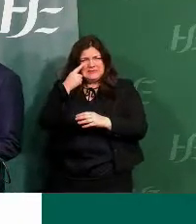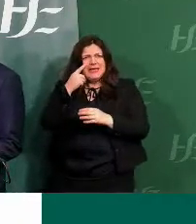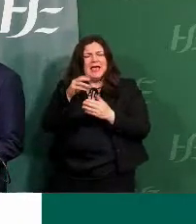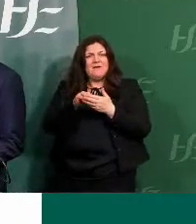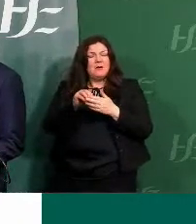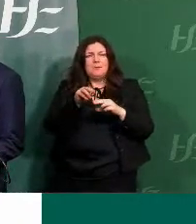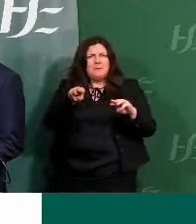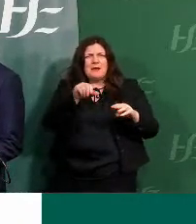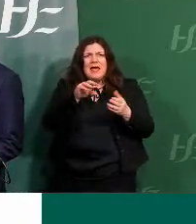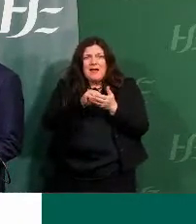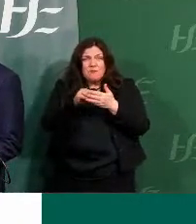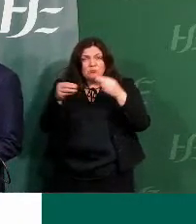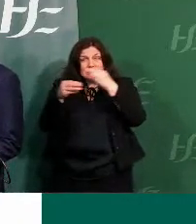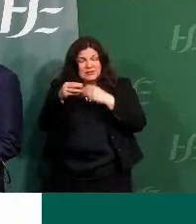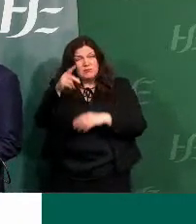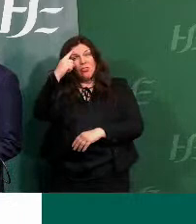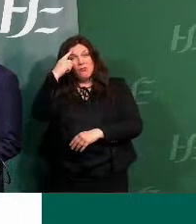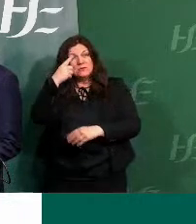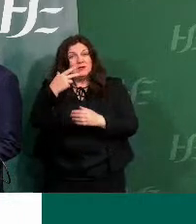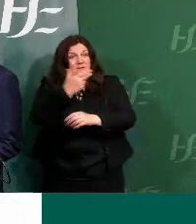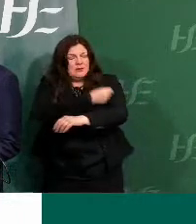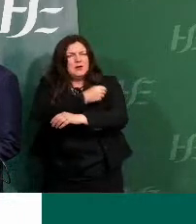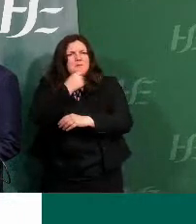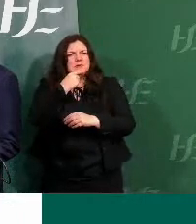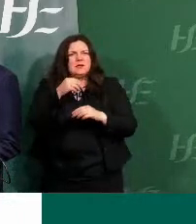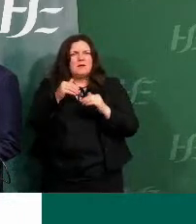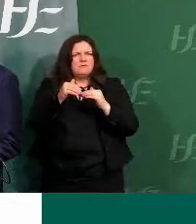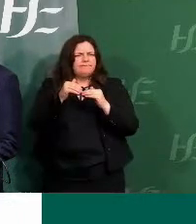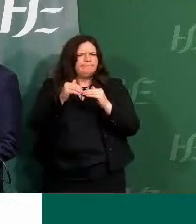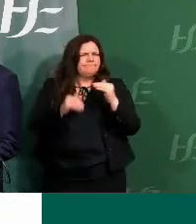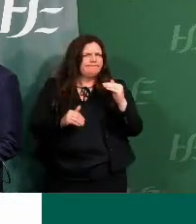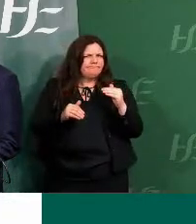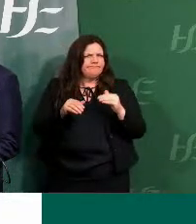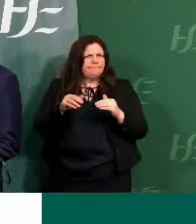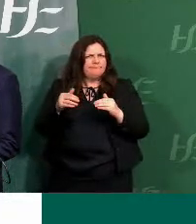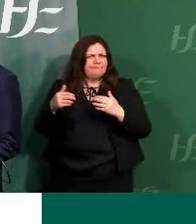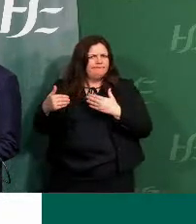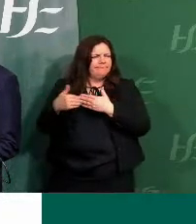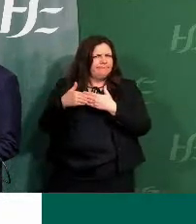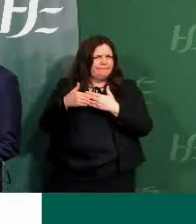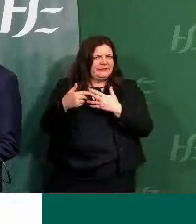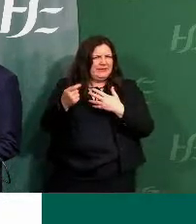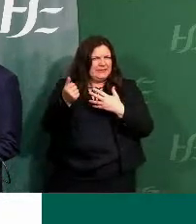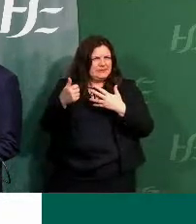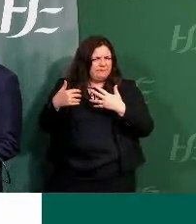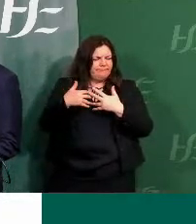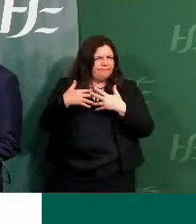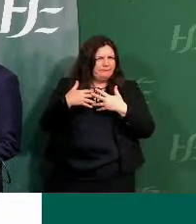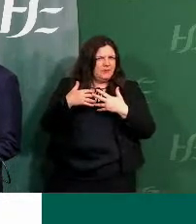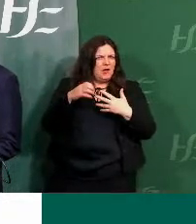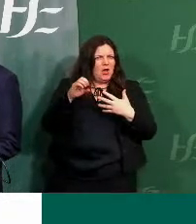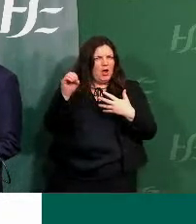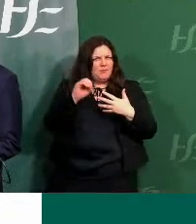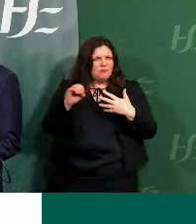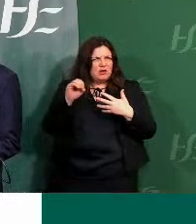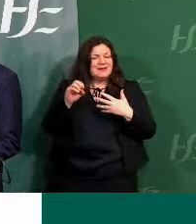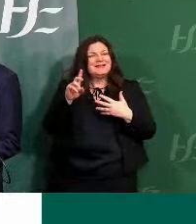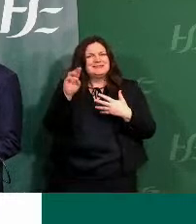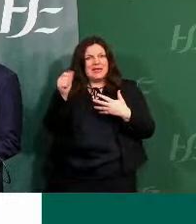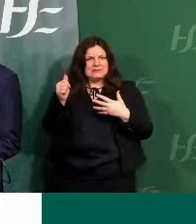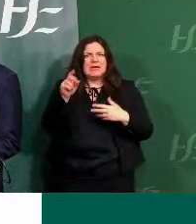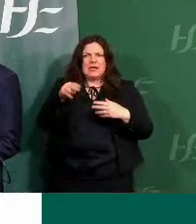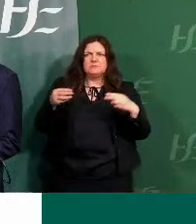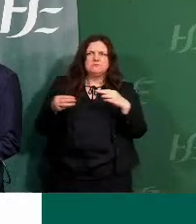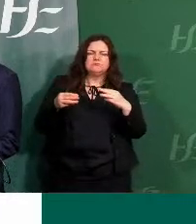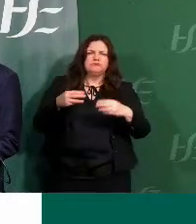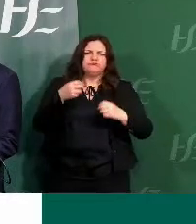you do that, there's a much hindered capability in the case of Omicron for people to develop antibody